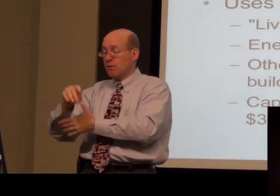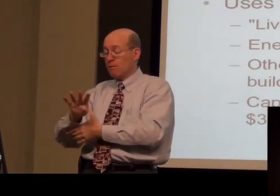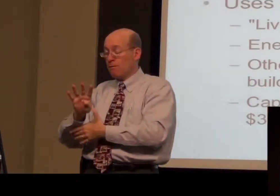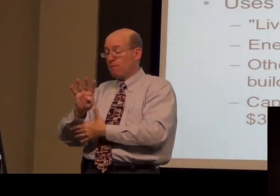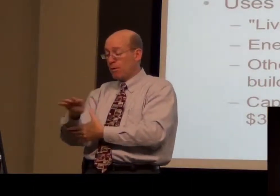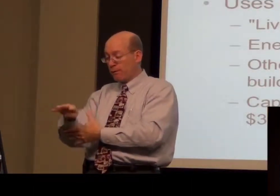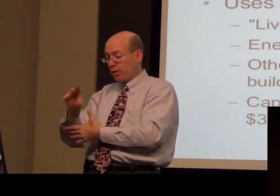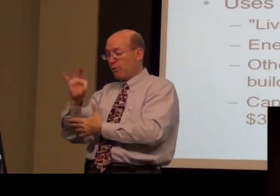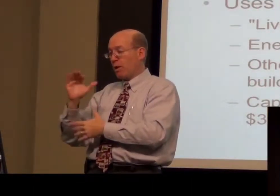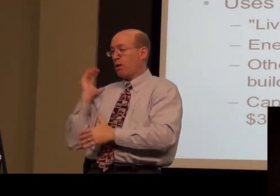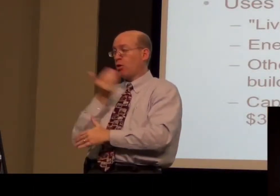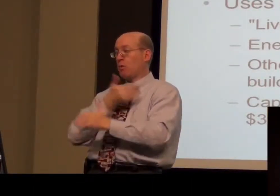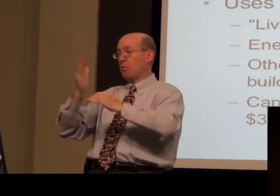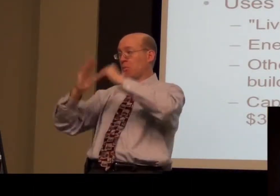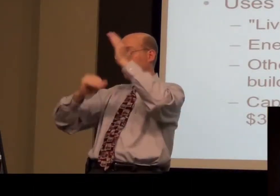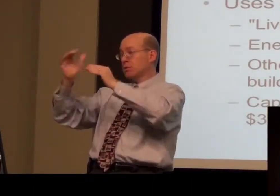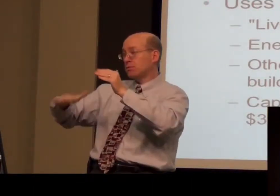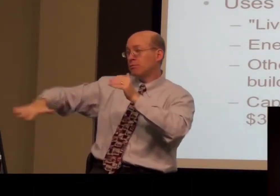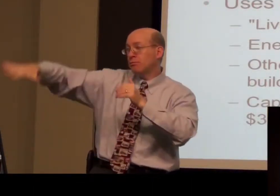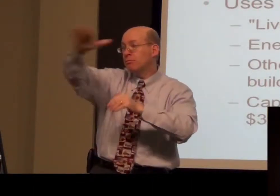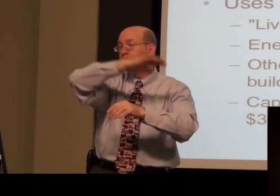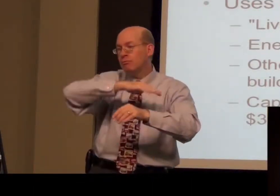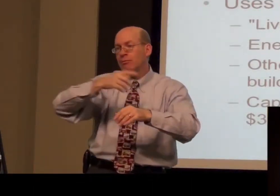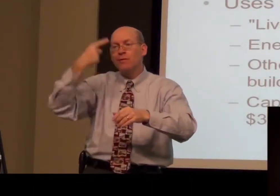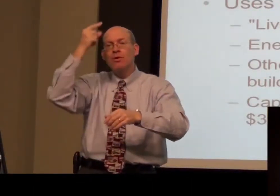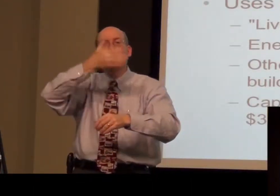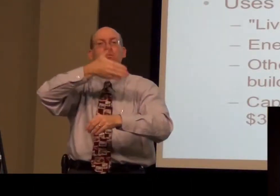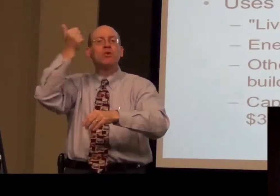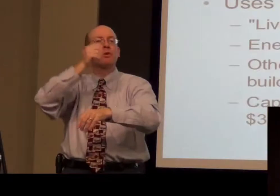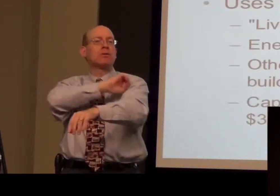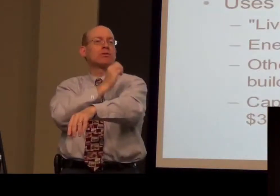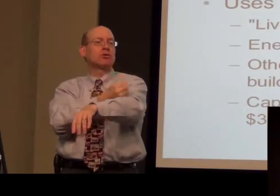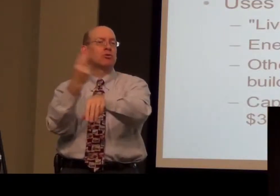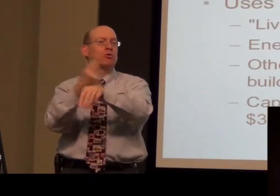reusable energy. So we spent $10.6 million